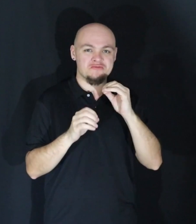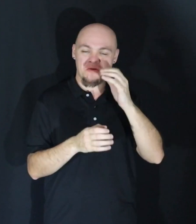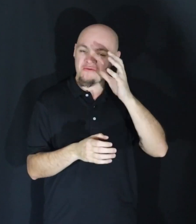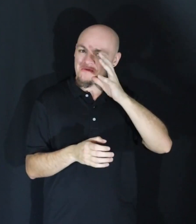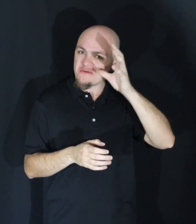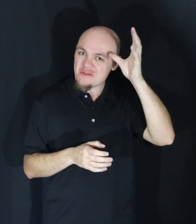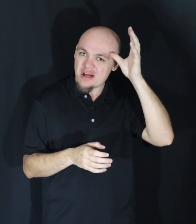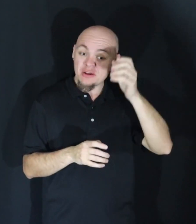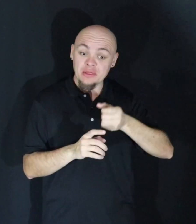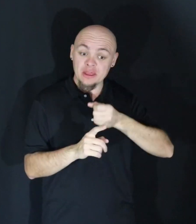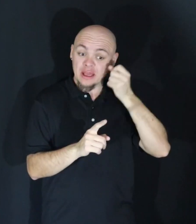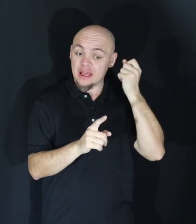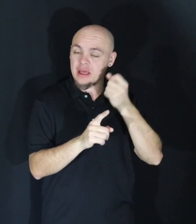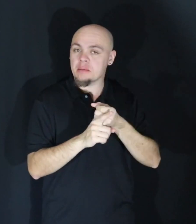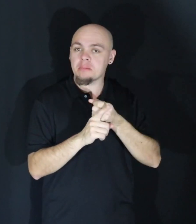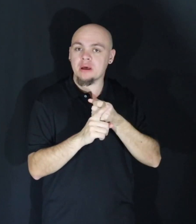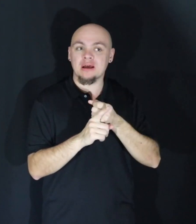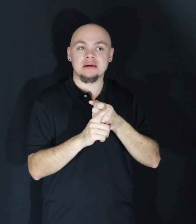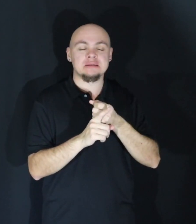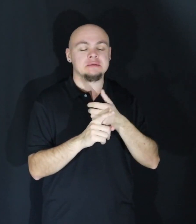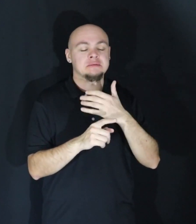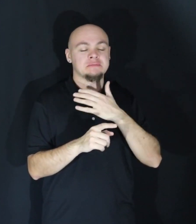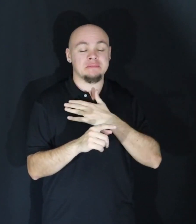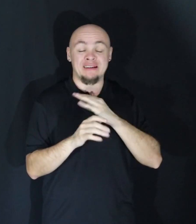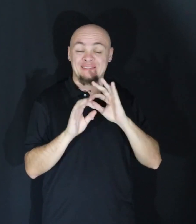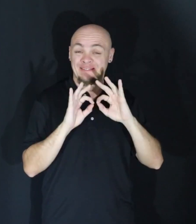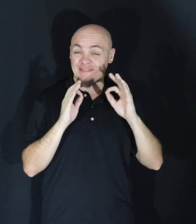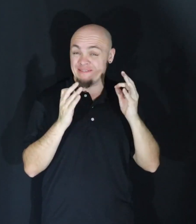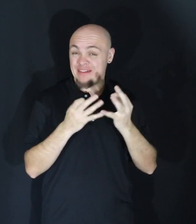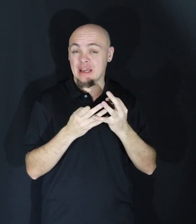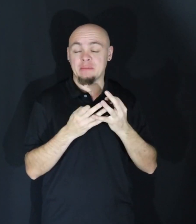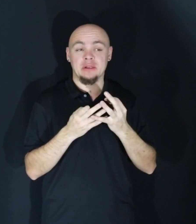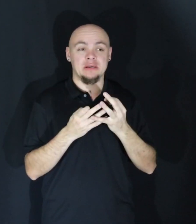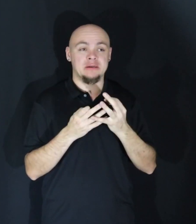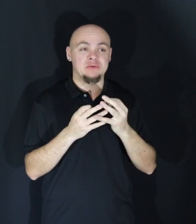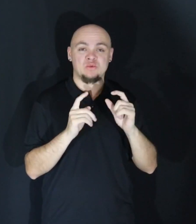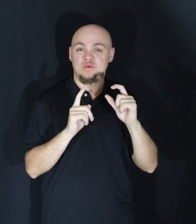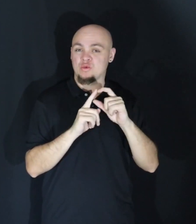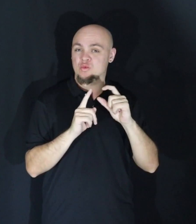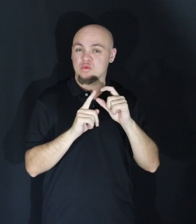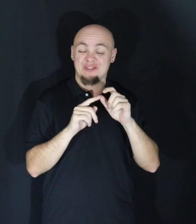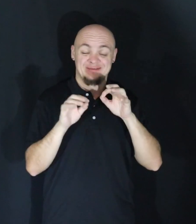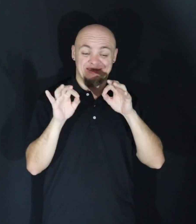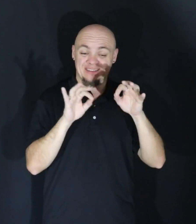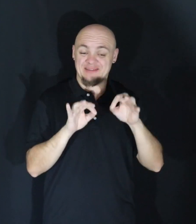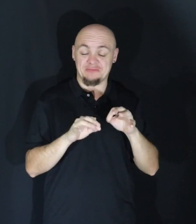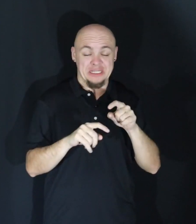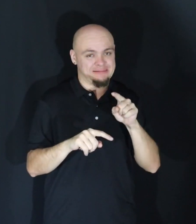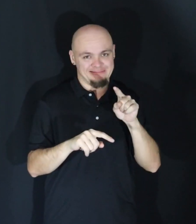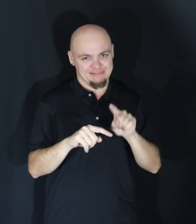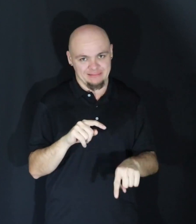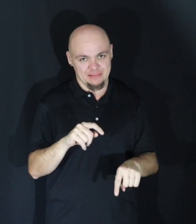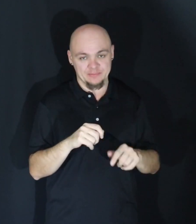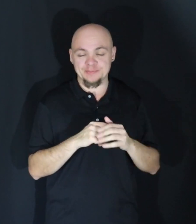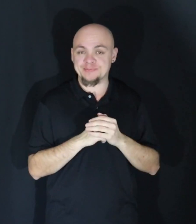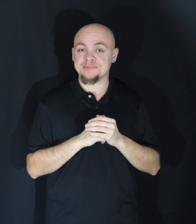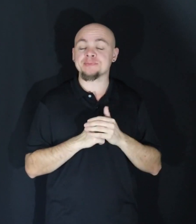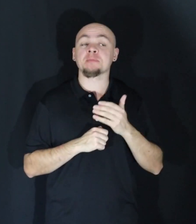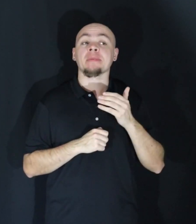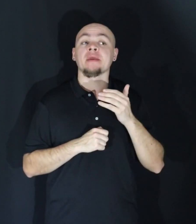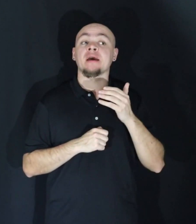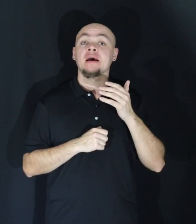that my incarceration has had on my family, mere words could never explain. But